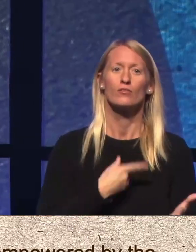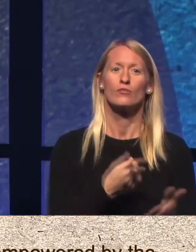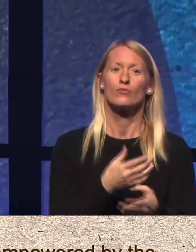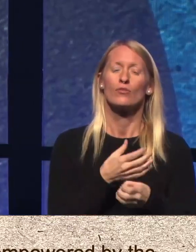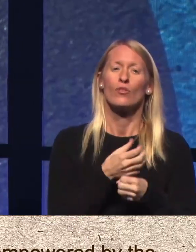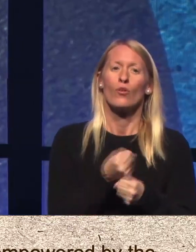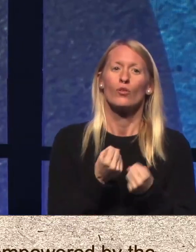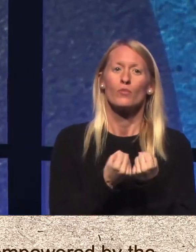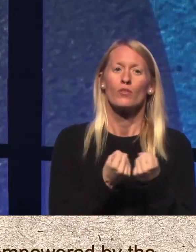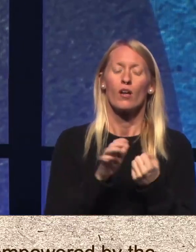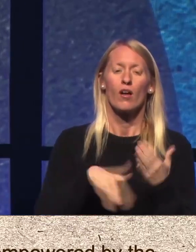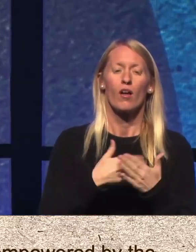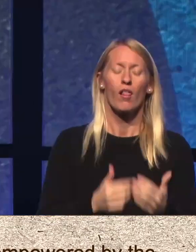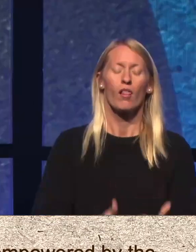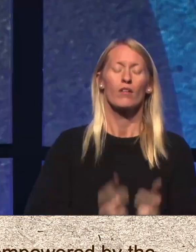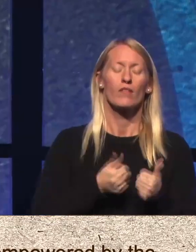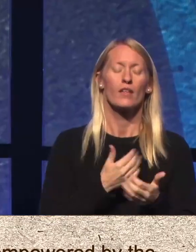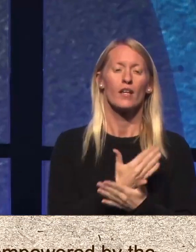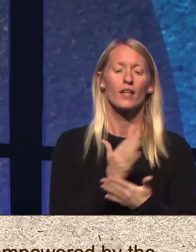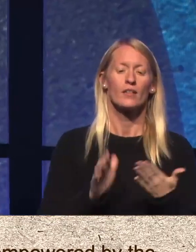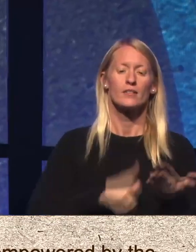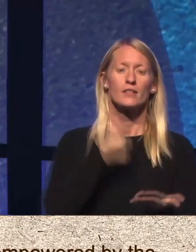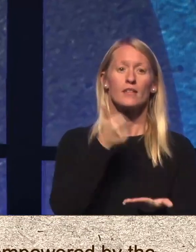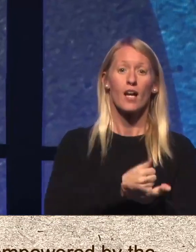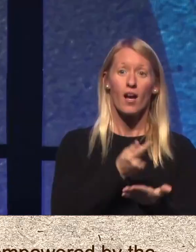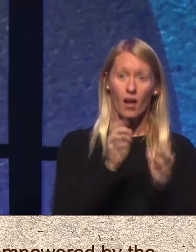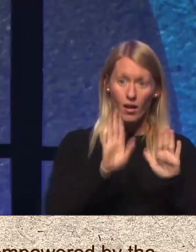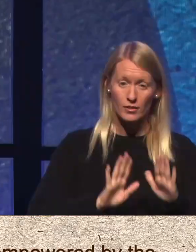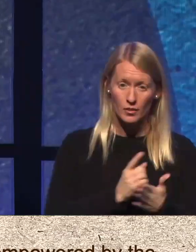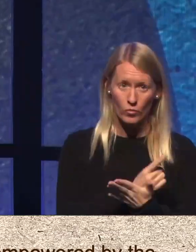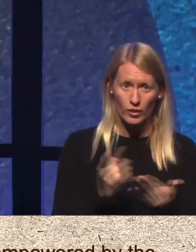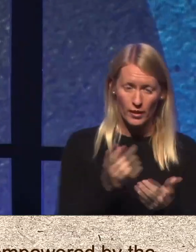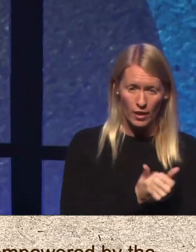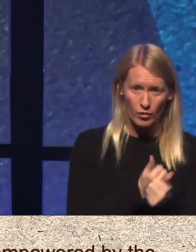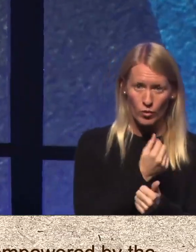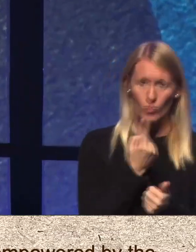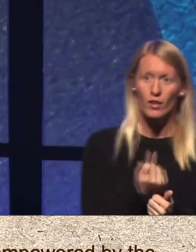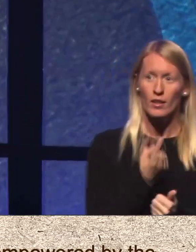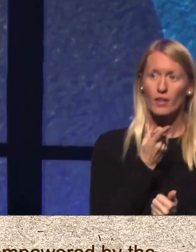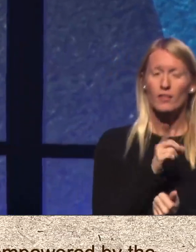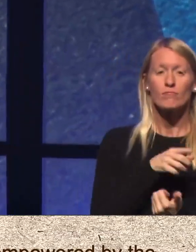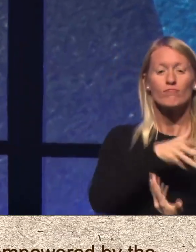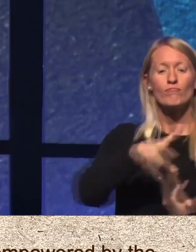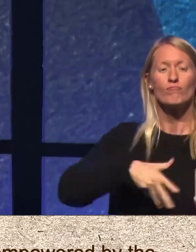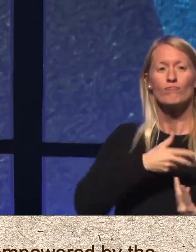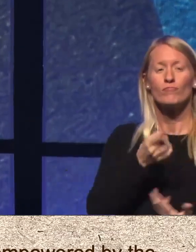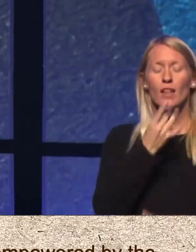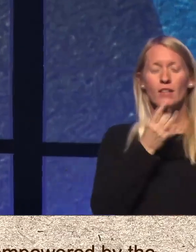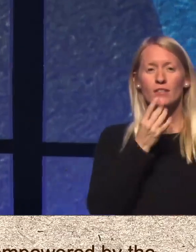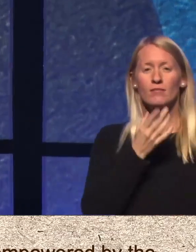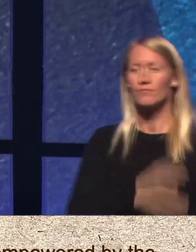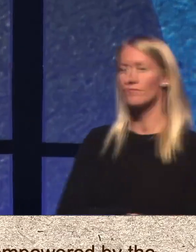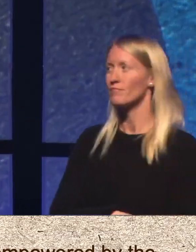things. Amen. Have an awesome week, everyone. Stick around for a few minutes, have a snack, say hi, all that good stuff.